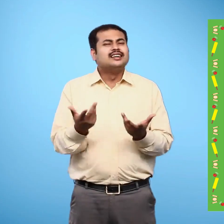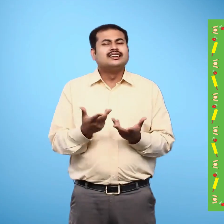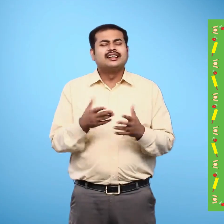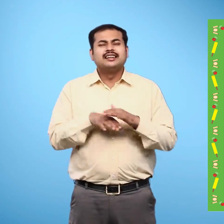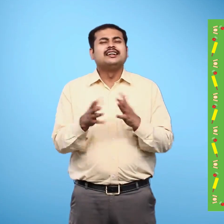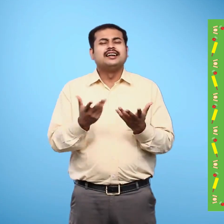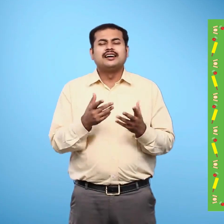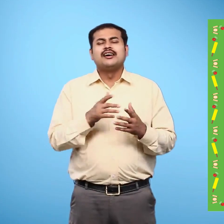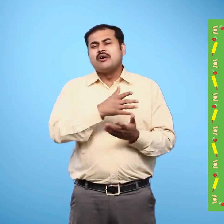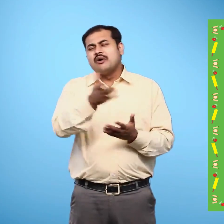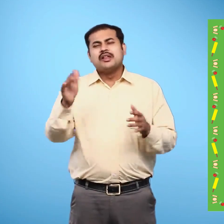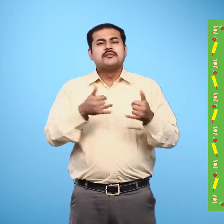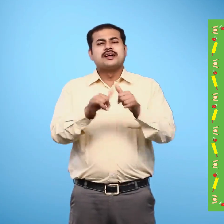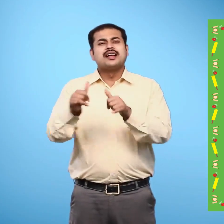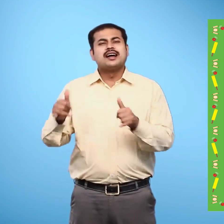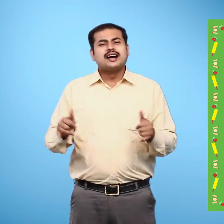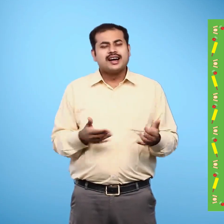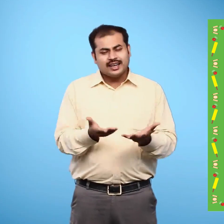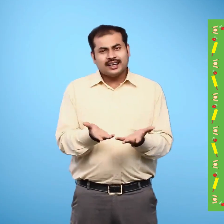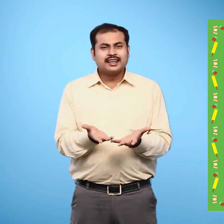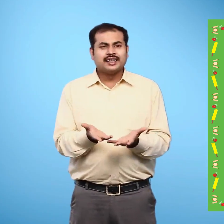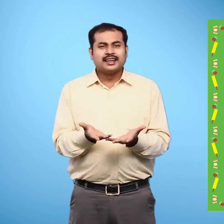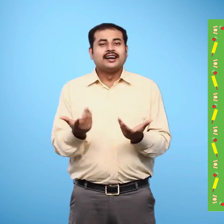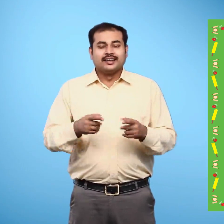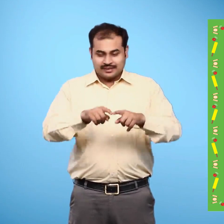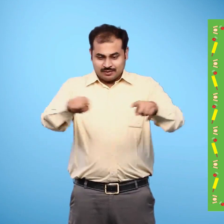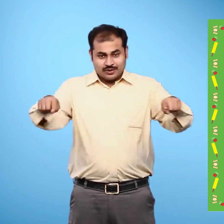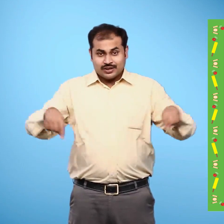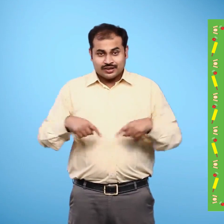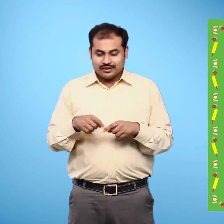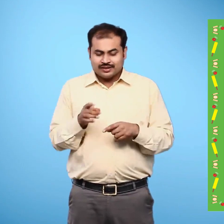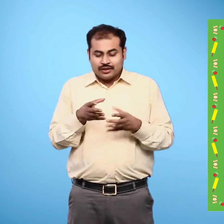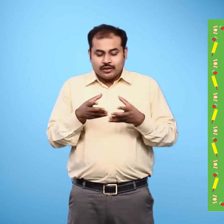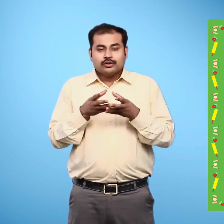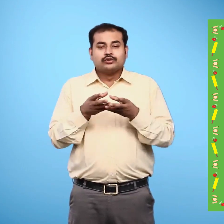Carom is an indoor game played on a square, smooth wooden board